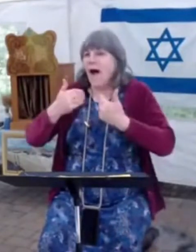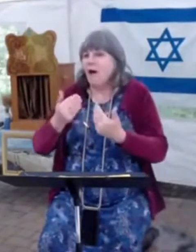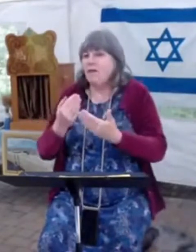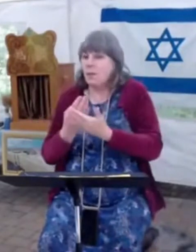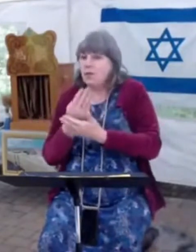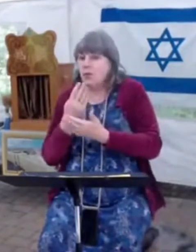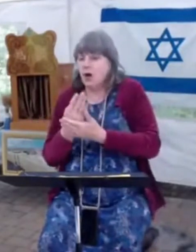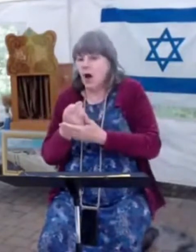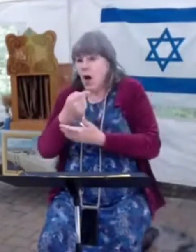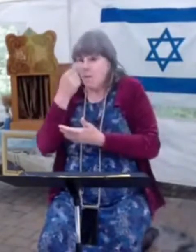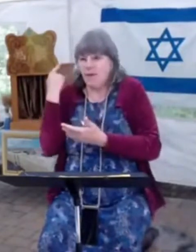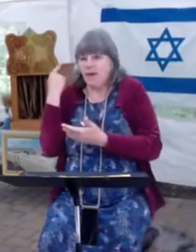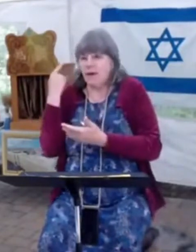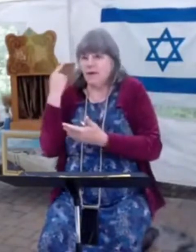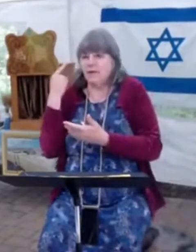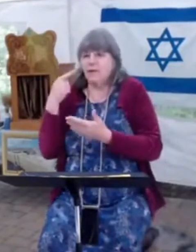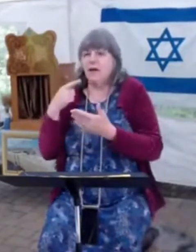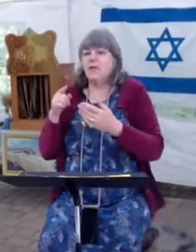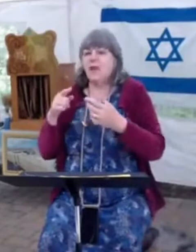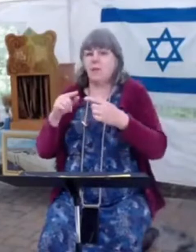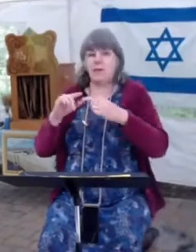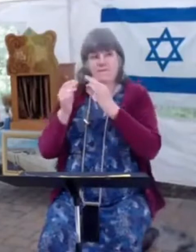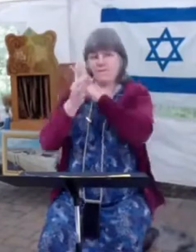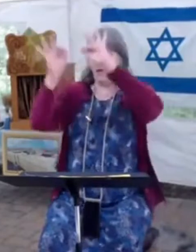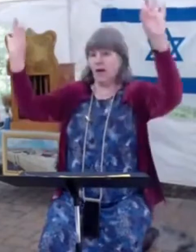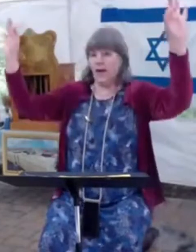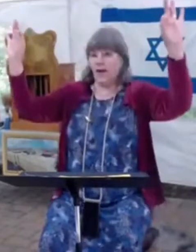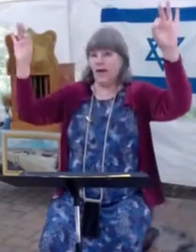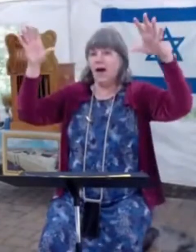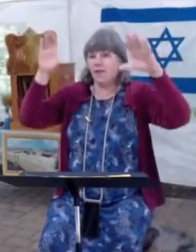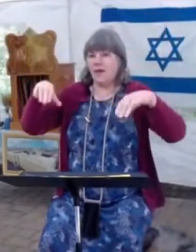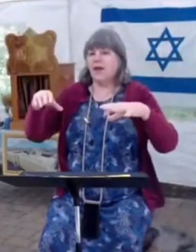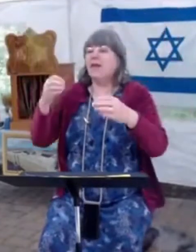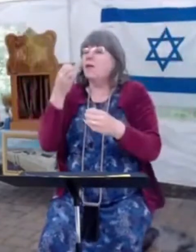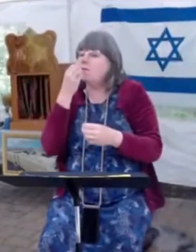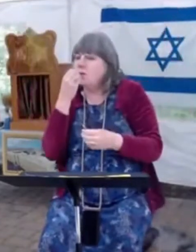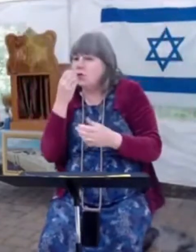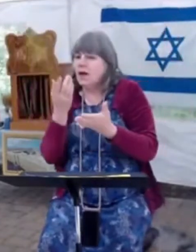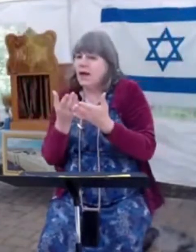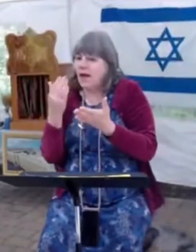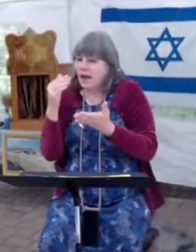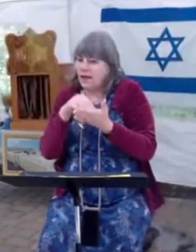and happiness and peace, which is what the kingdom of God's going to be of.